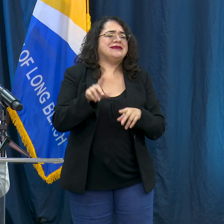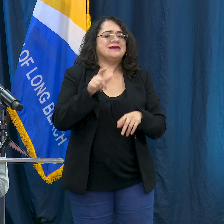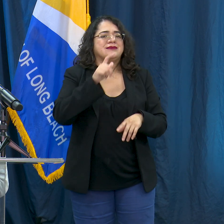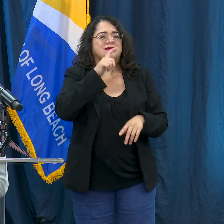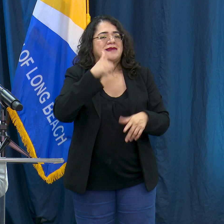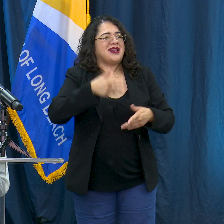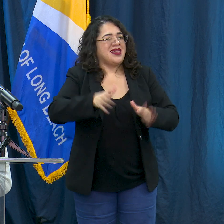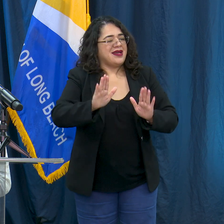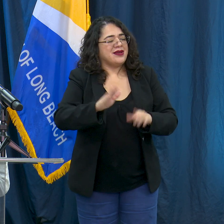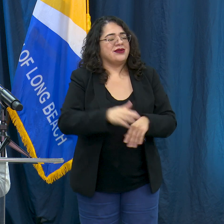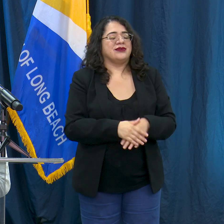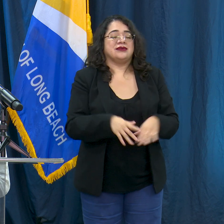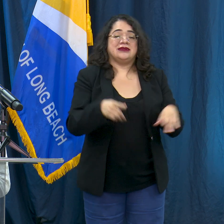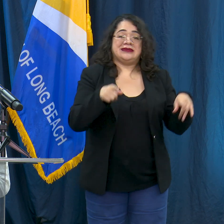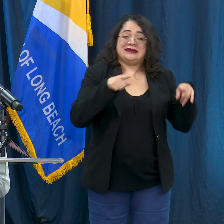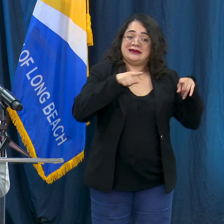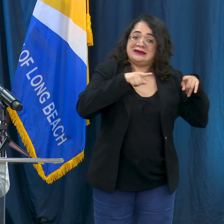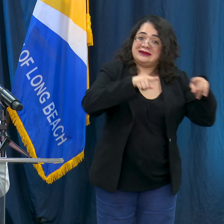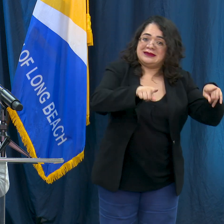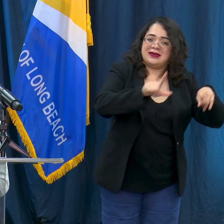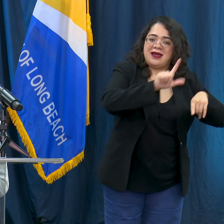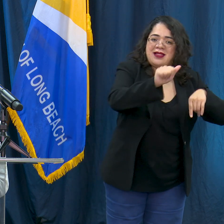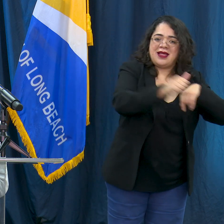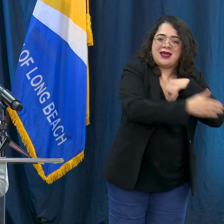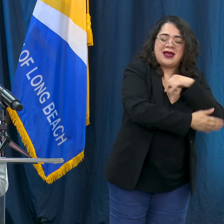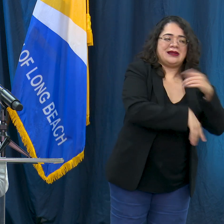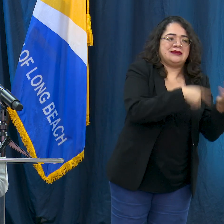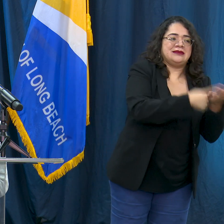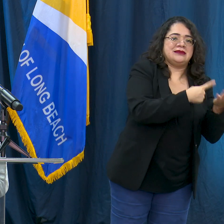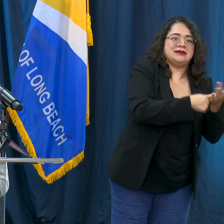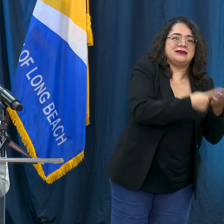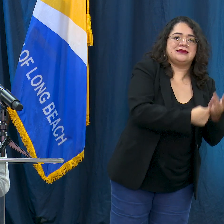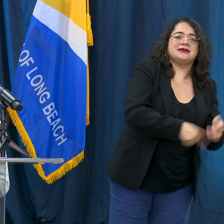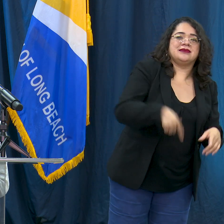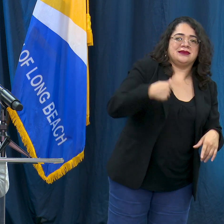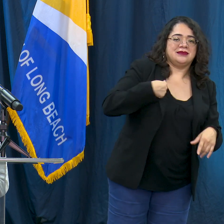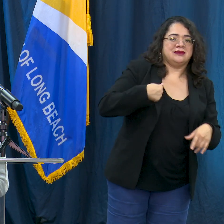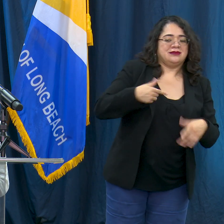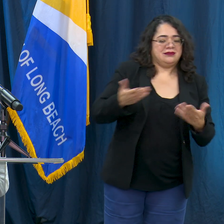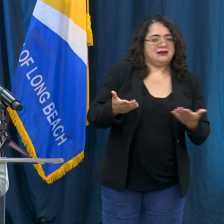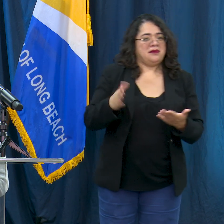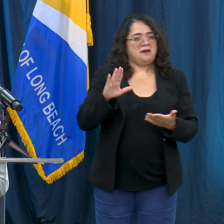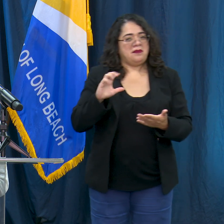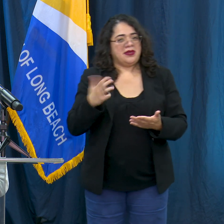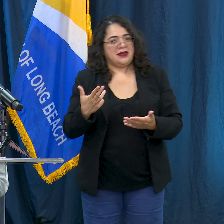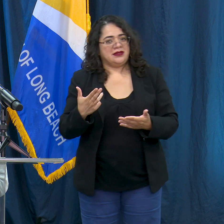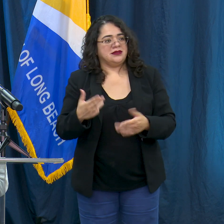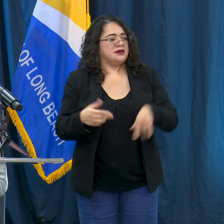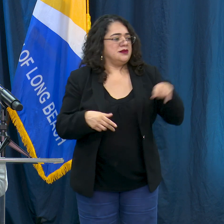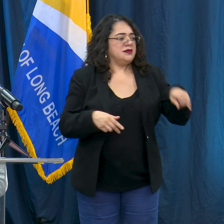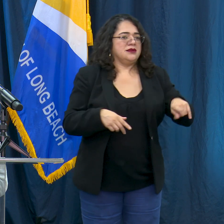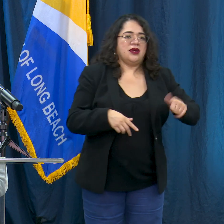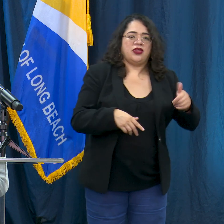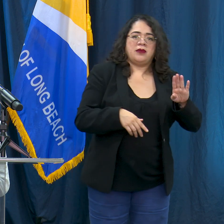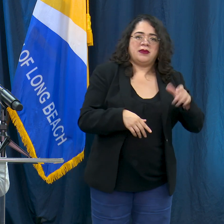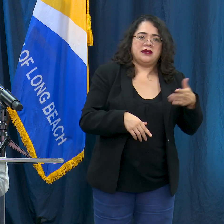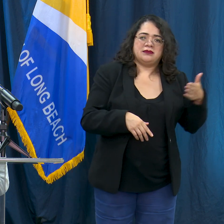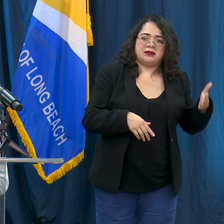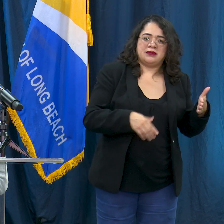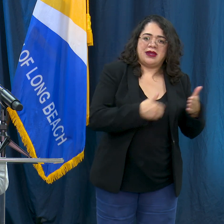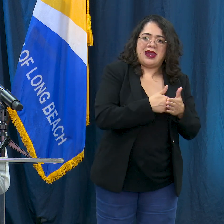It gets very confusing if you're all along the coast and you go from one beach to another and the beach rules change. So we'll be paying